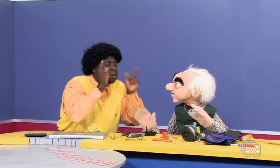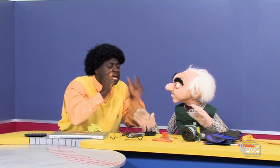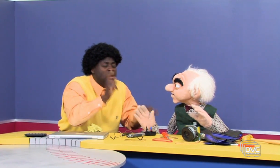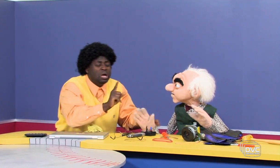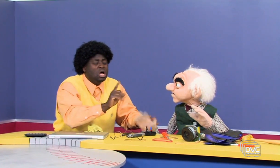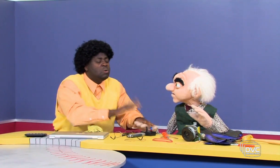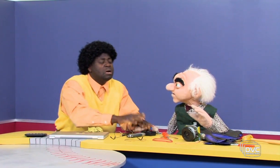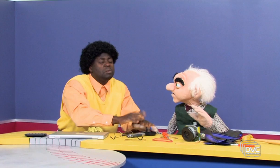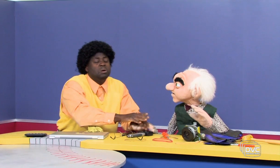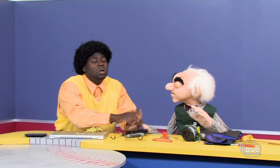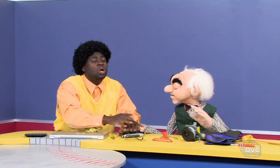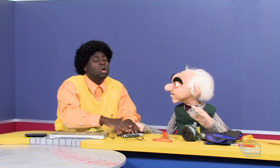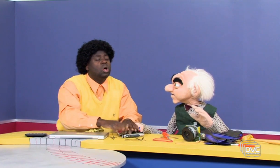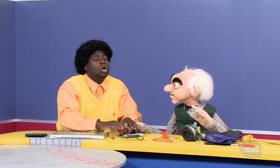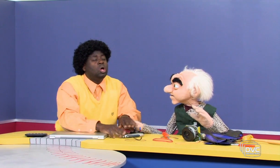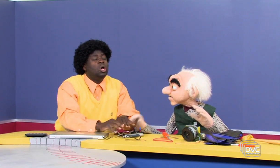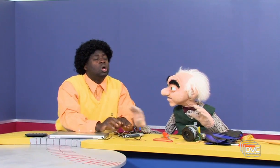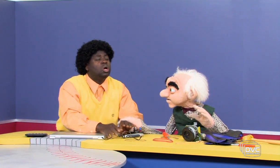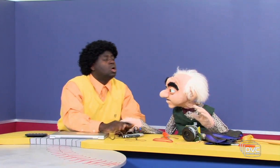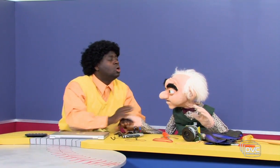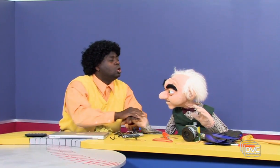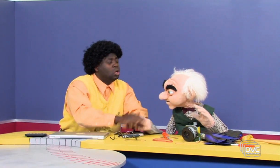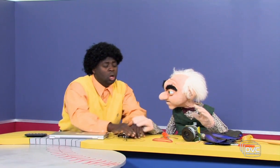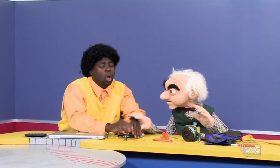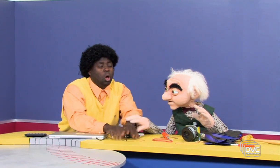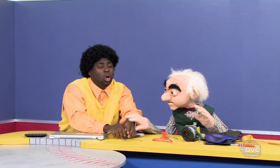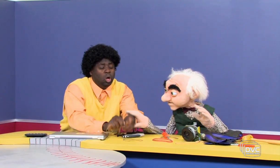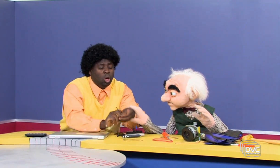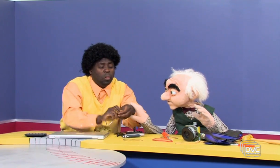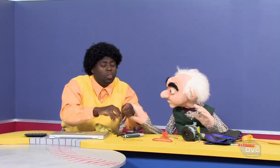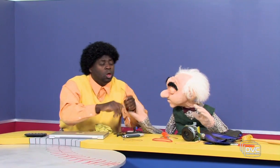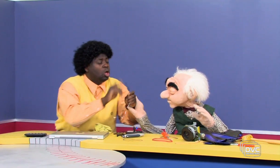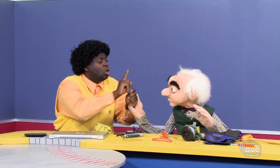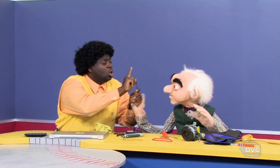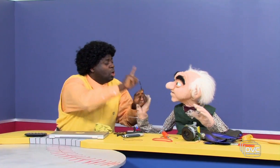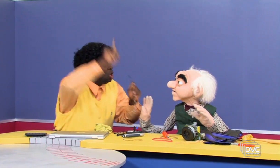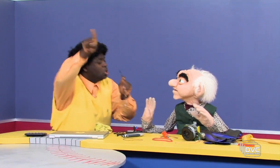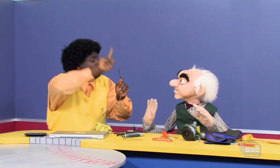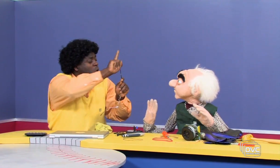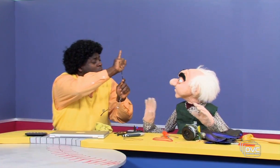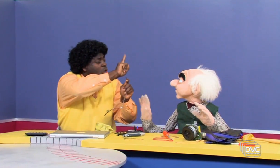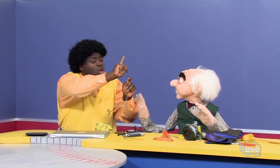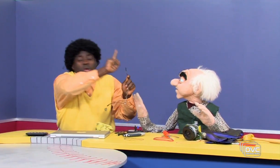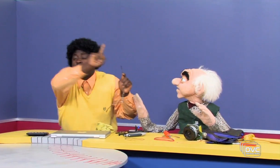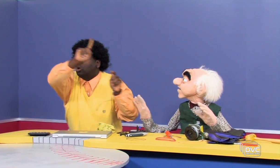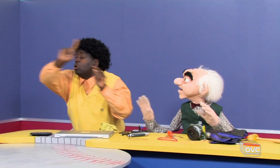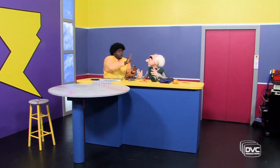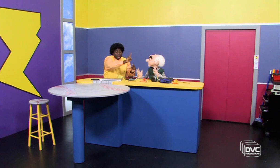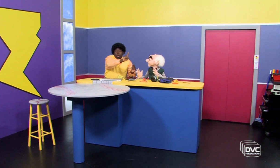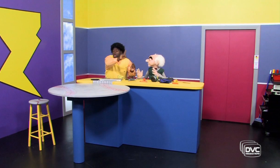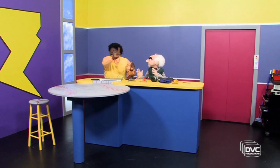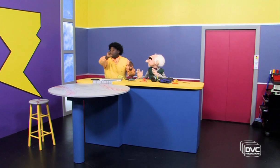need my glasses. Where are my glasses? Hey. Oh, thank Dr. Wonder. I gotta go find Dr.